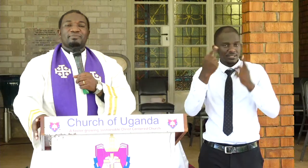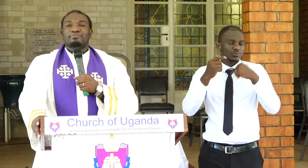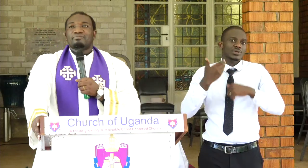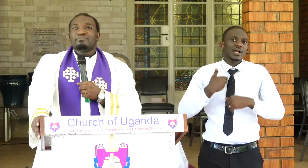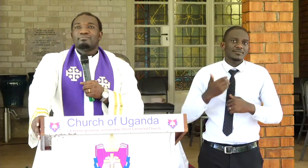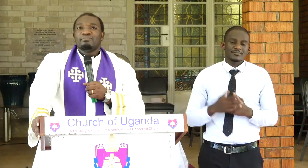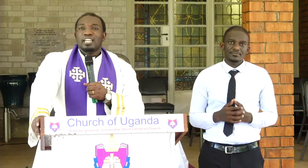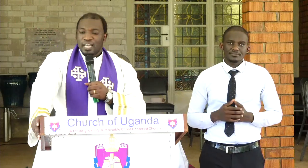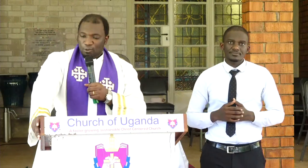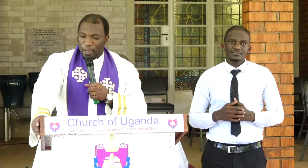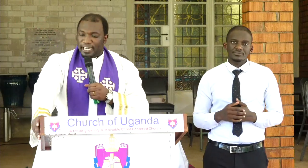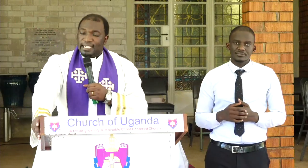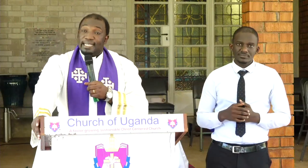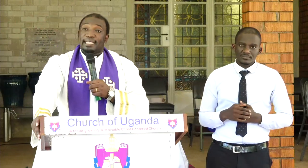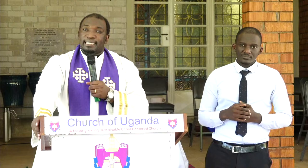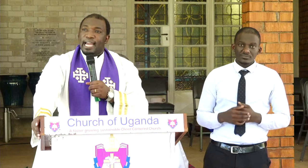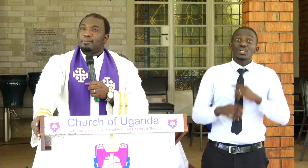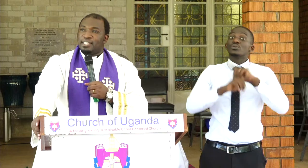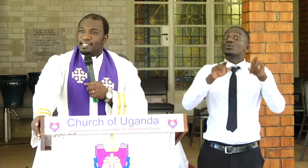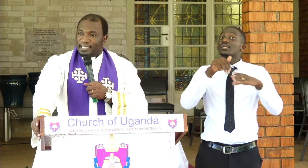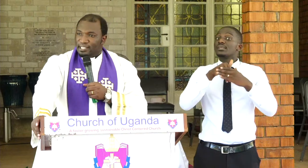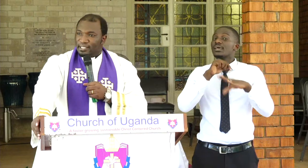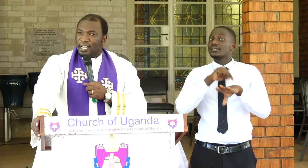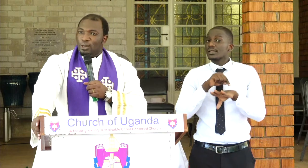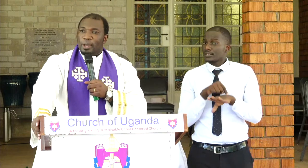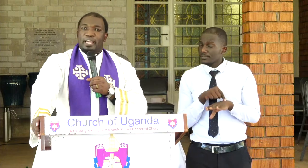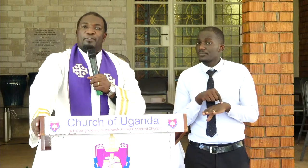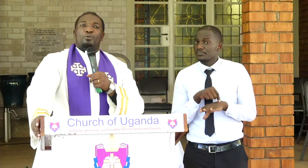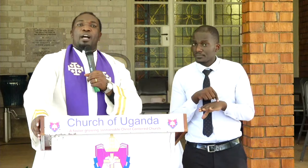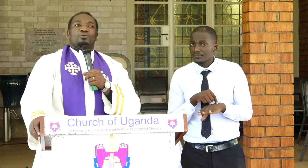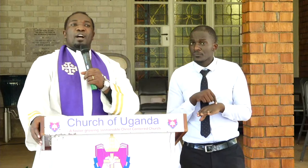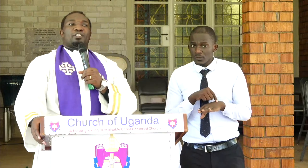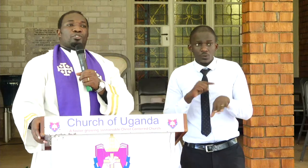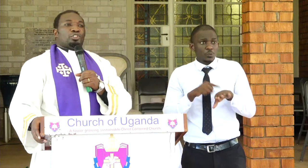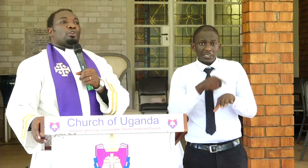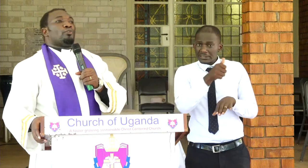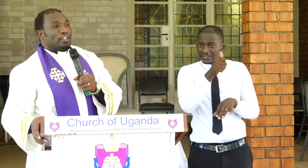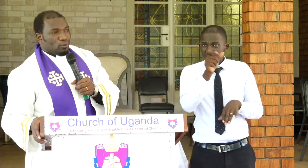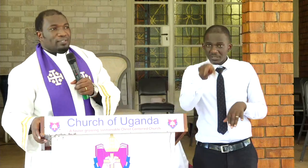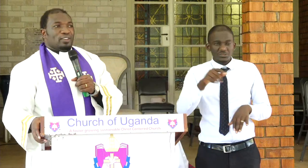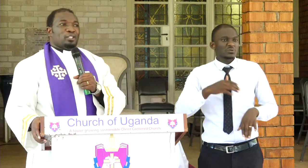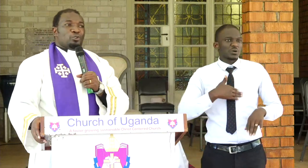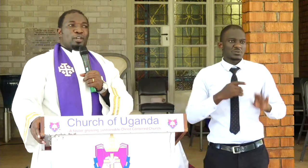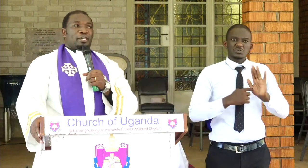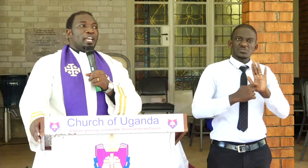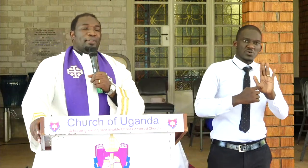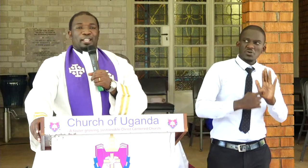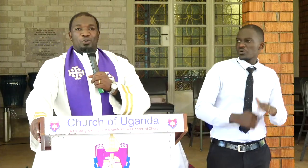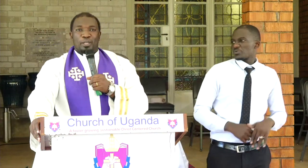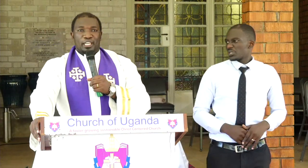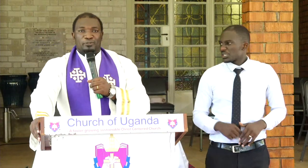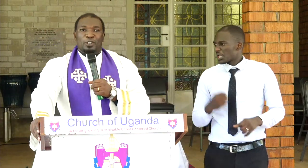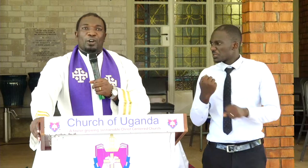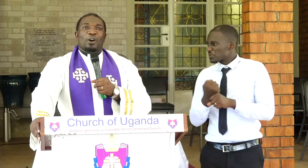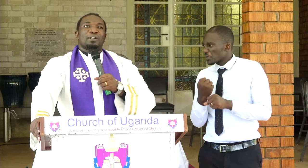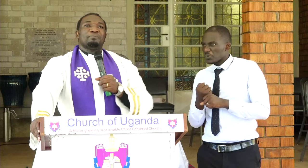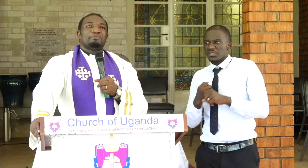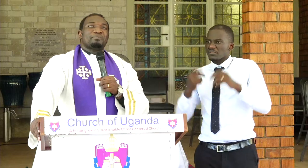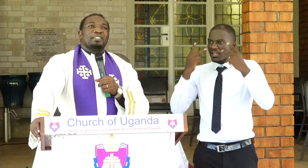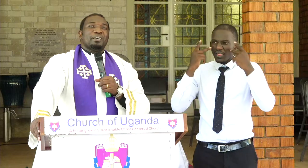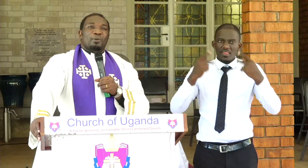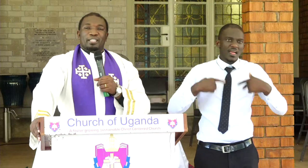have. We are in such times as this when everyone wants to show that what they are doing it for